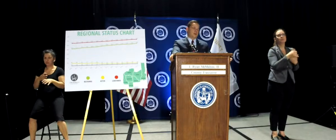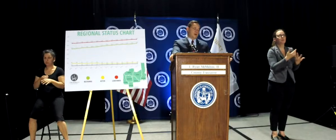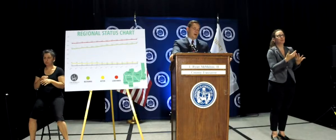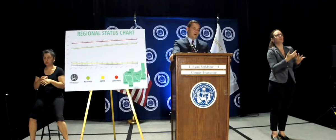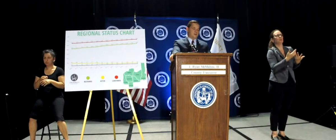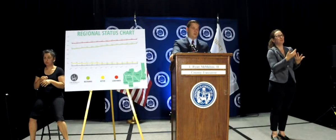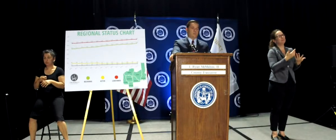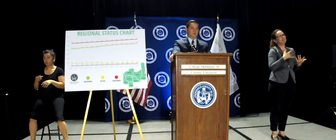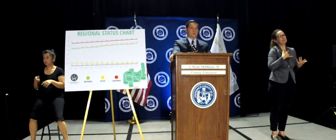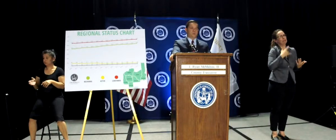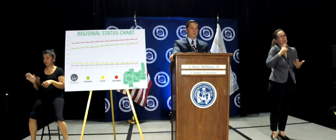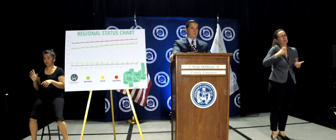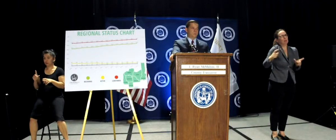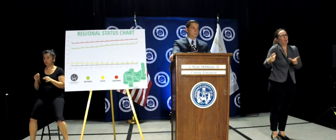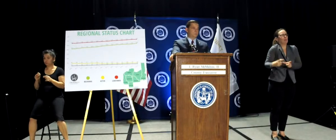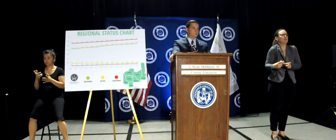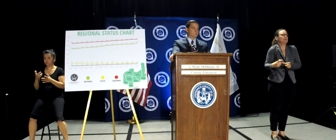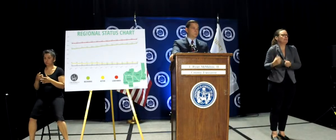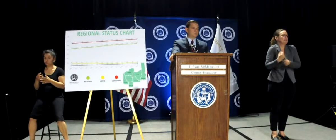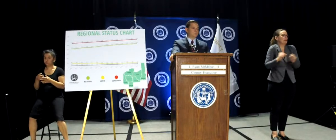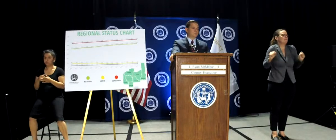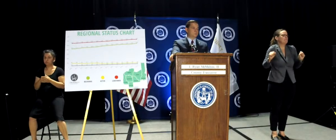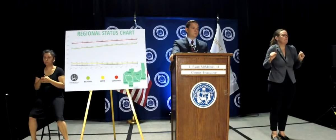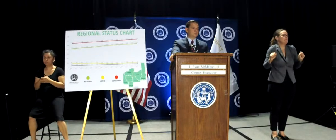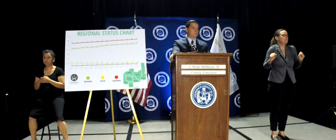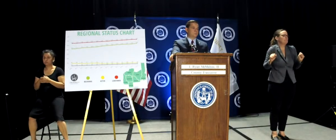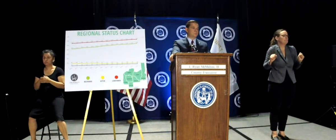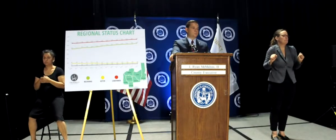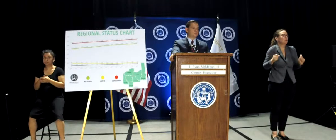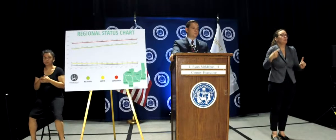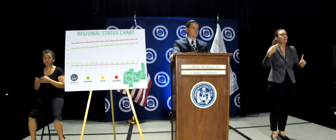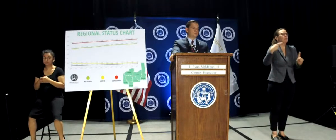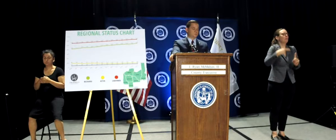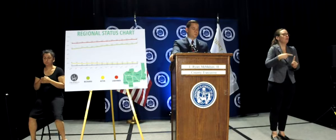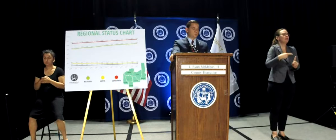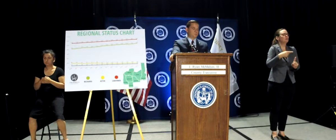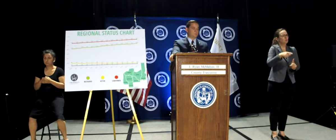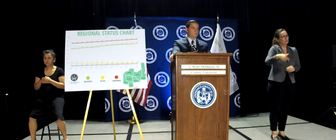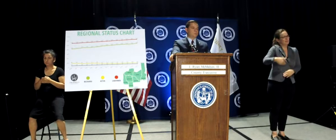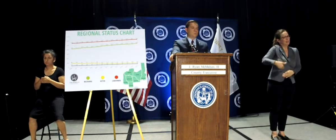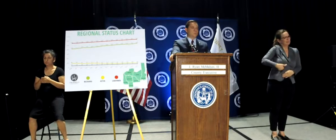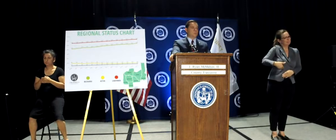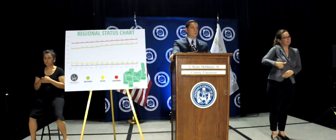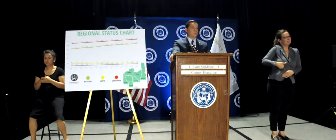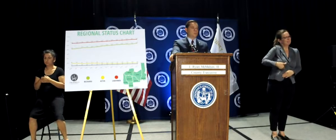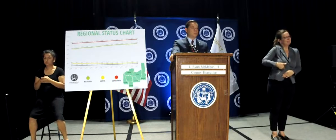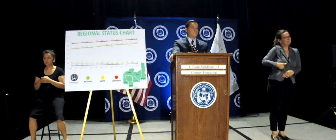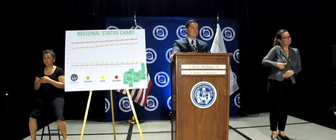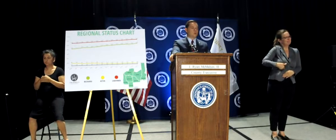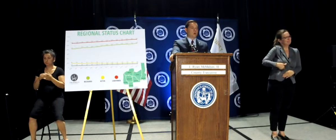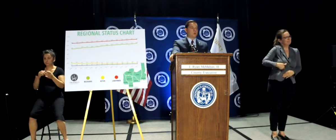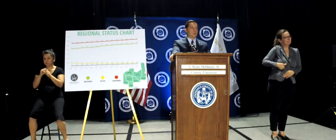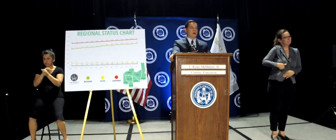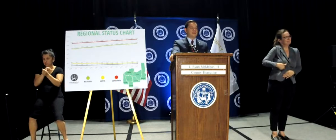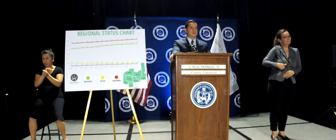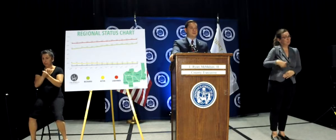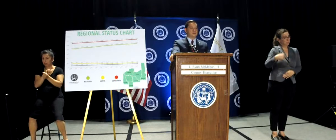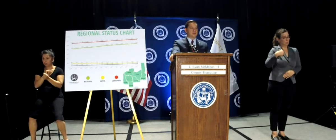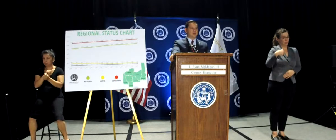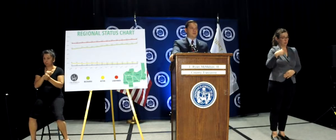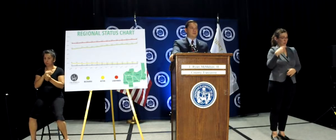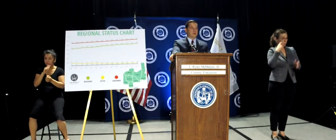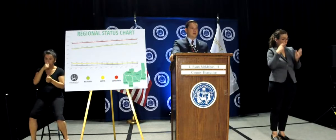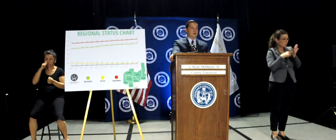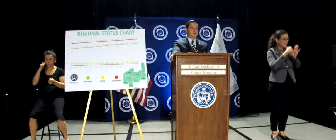come, is what most people do. Have you been testing the inmates and the deputies at the jail, and are there positive cases there? No positives